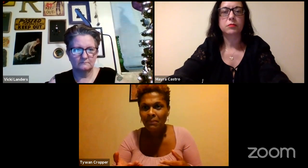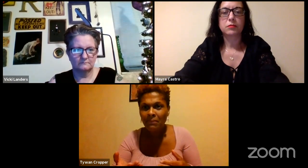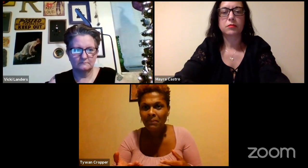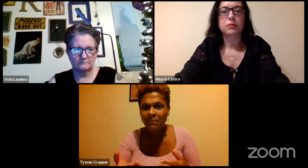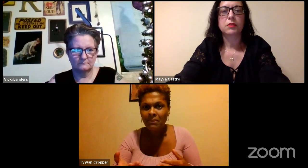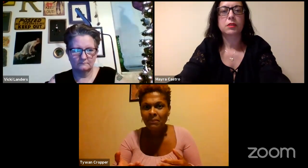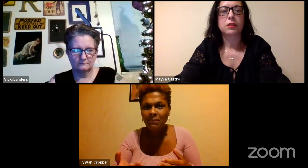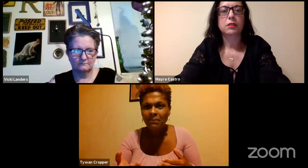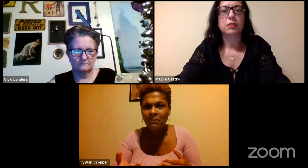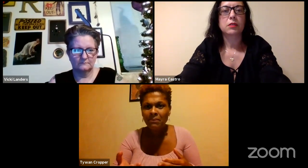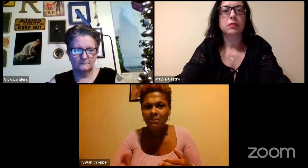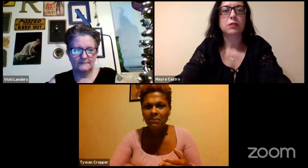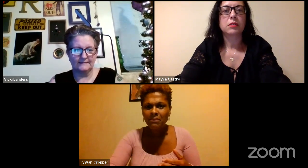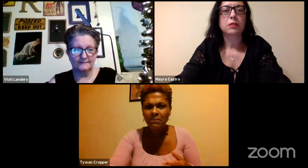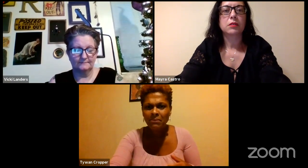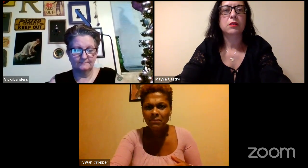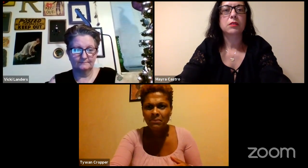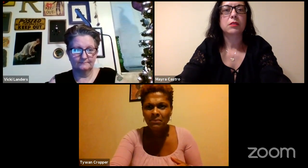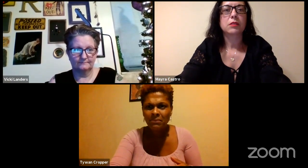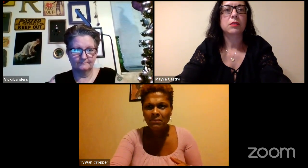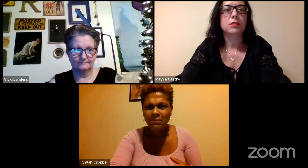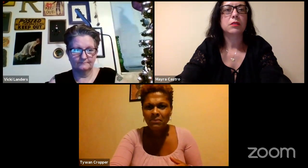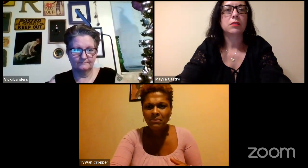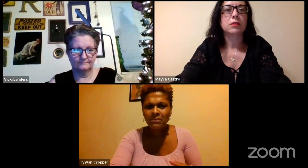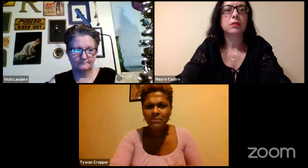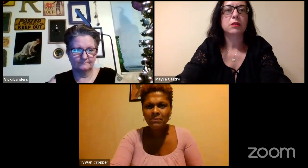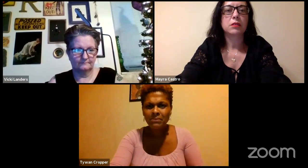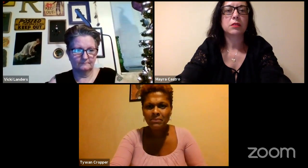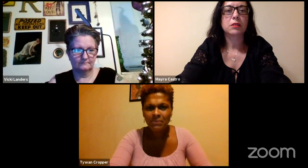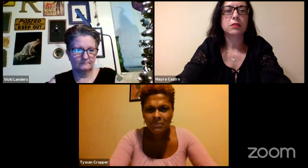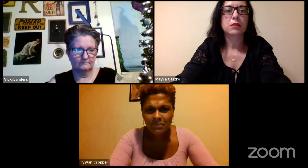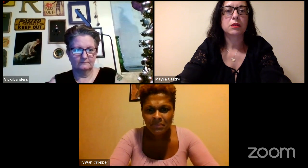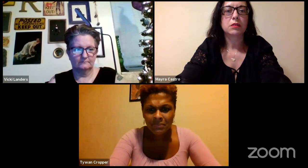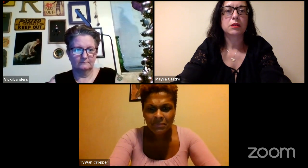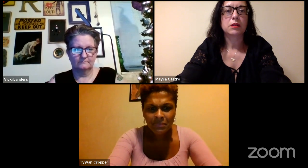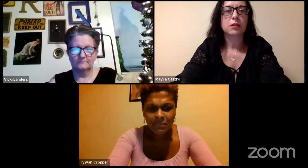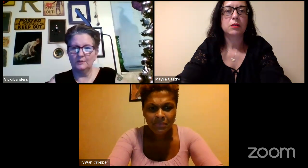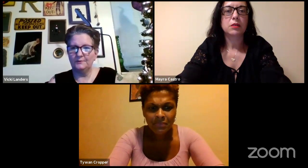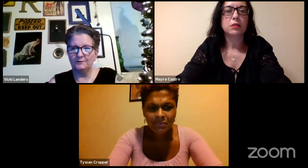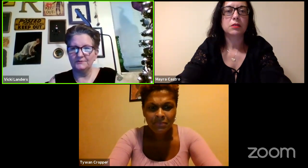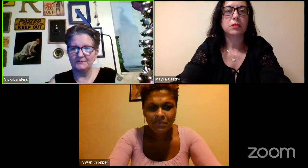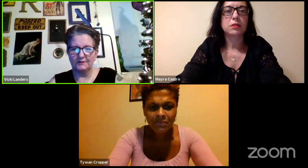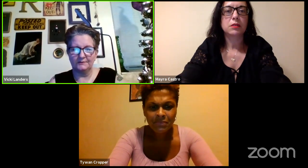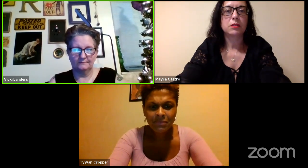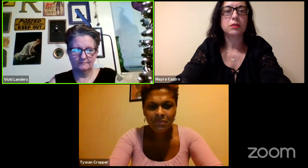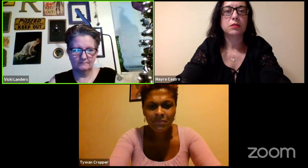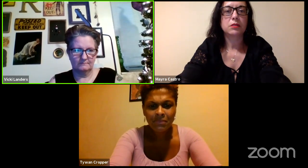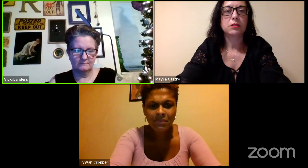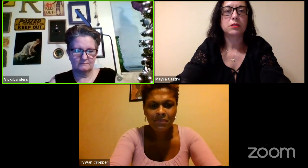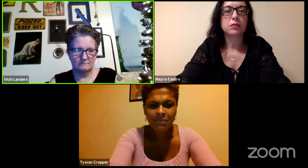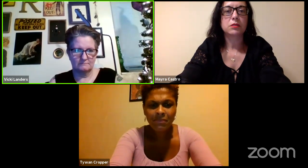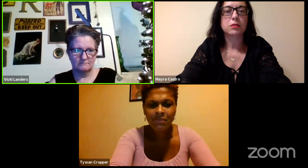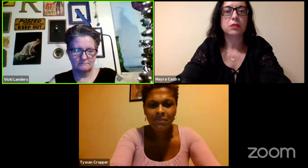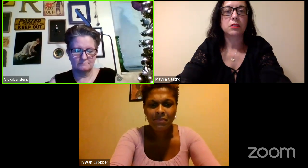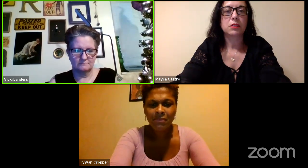Vicki, can we start? Or are you still letting people in? Nope, you can start.